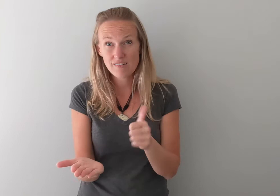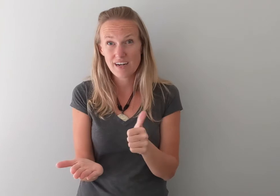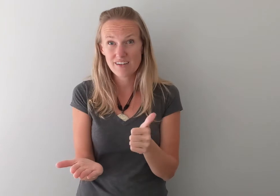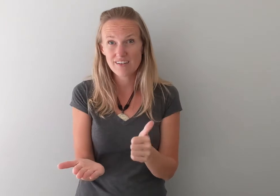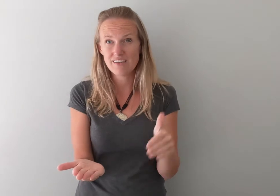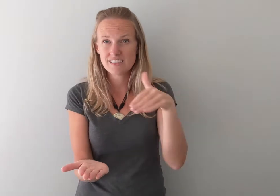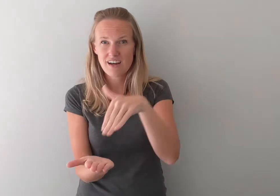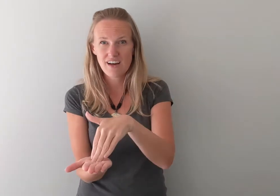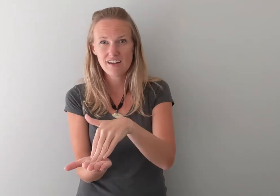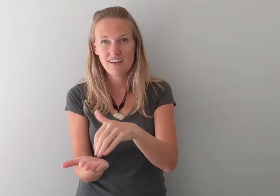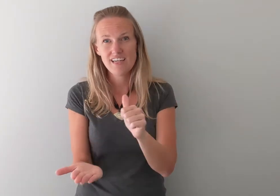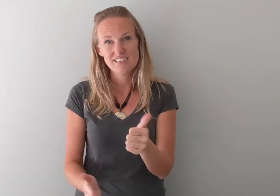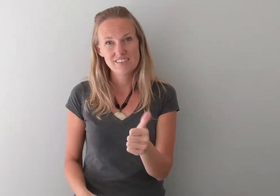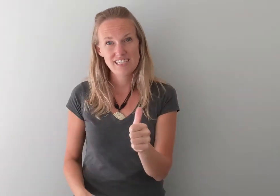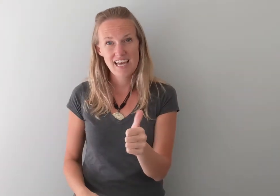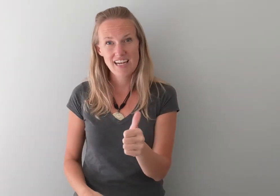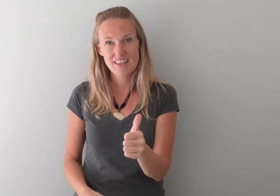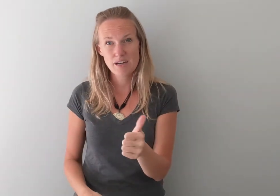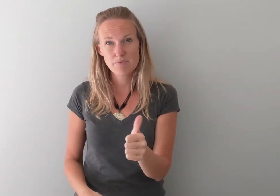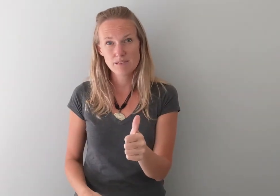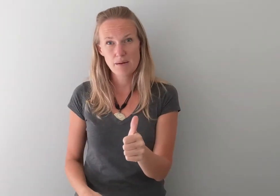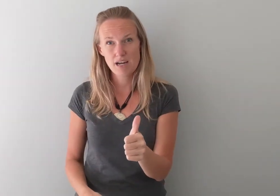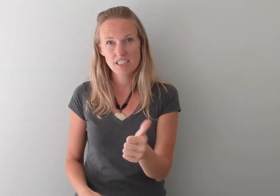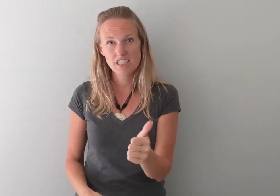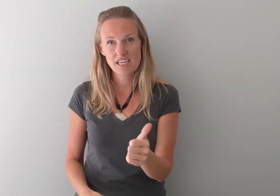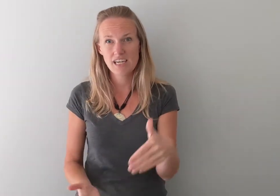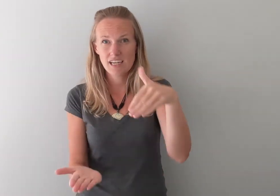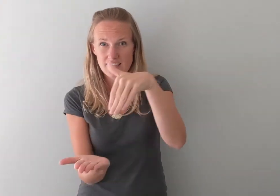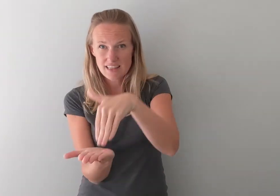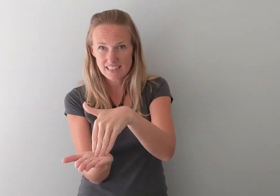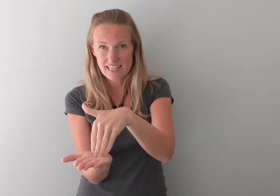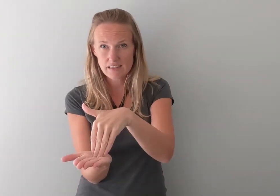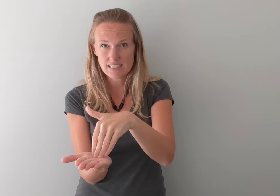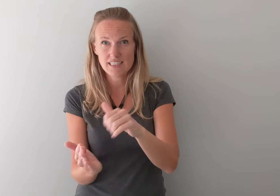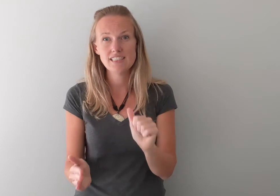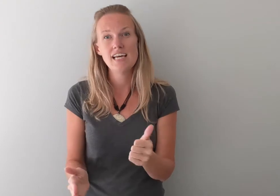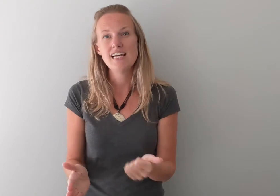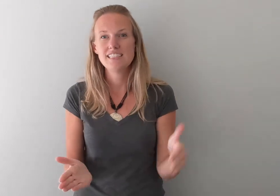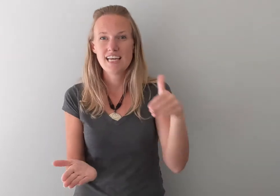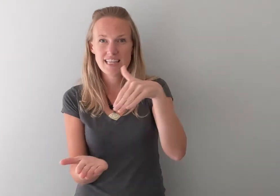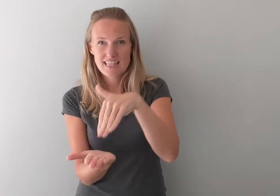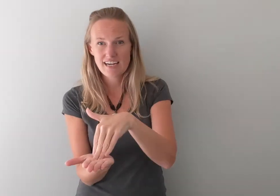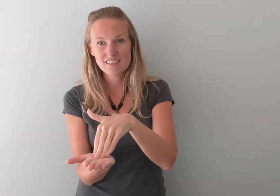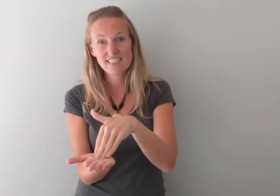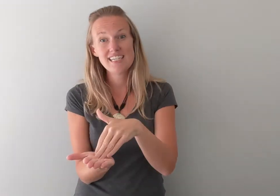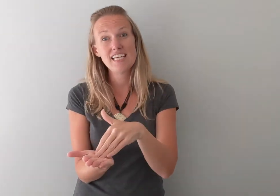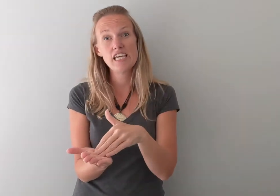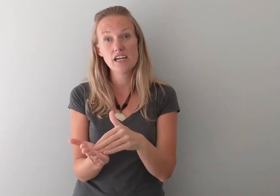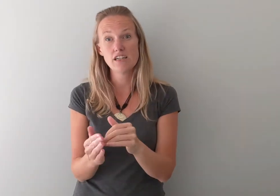right, earlier in the song. So 10, a thumbs up kind of shaking, and then that's 1,000. 10,000 years. So